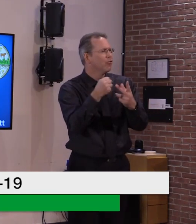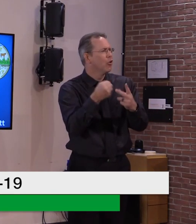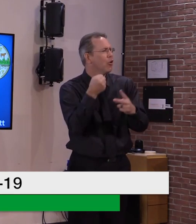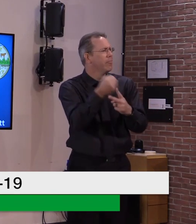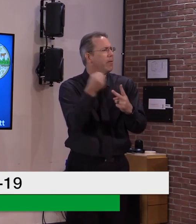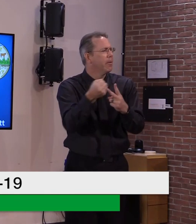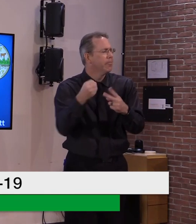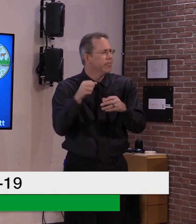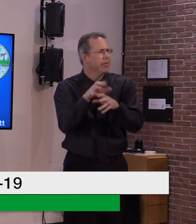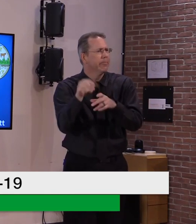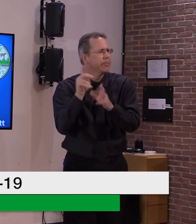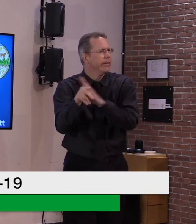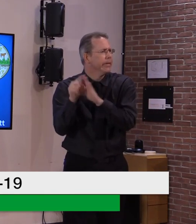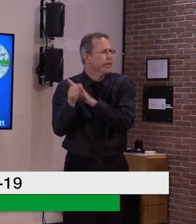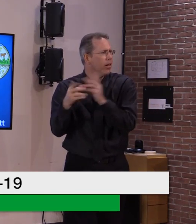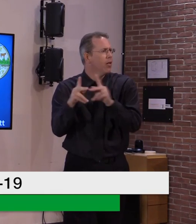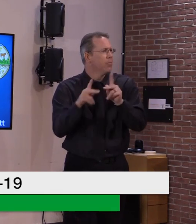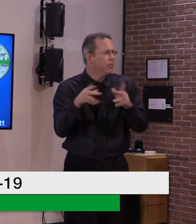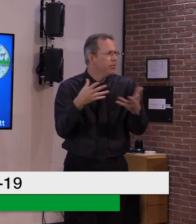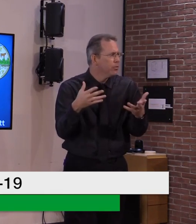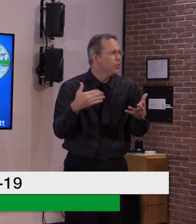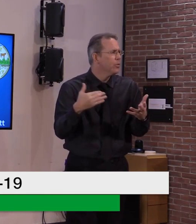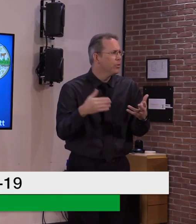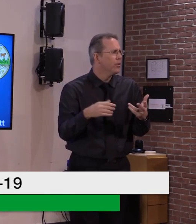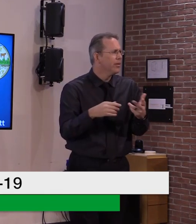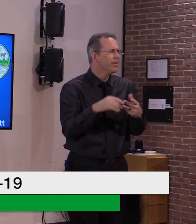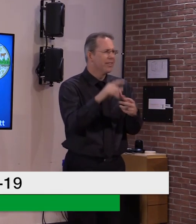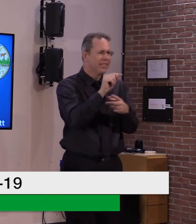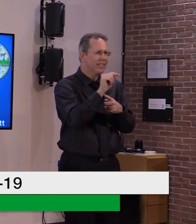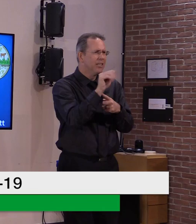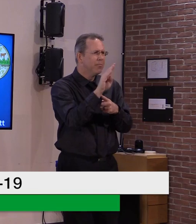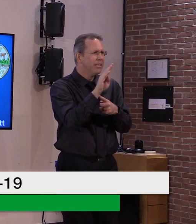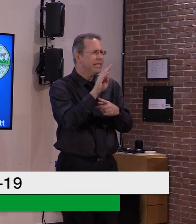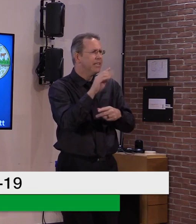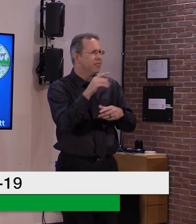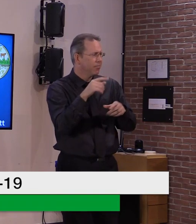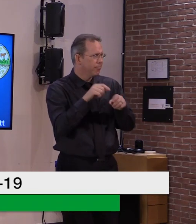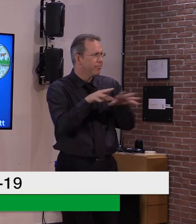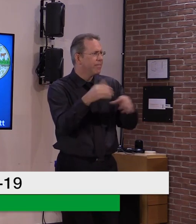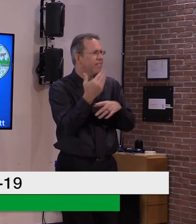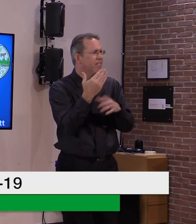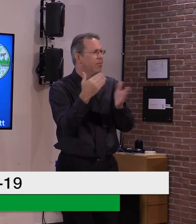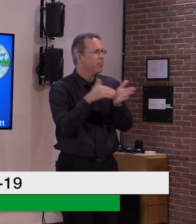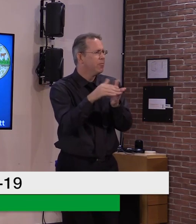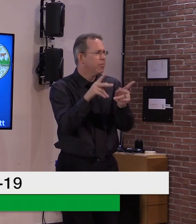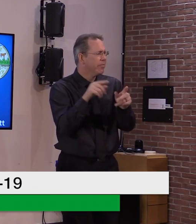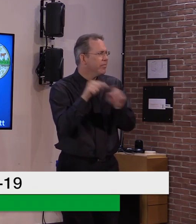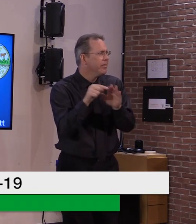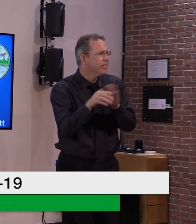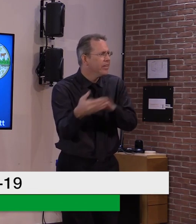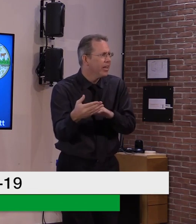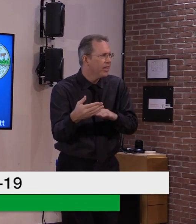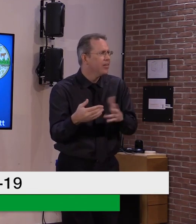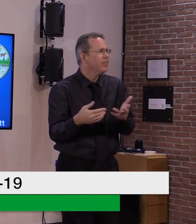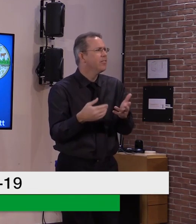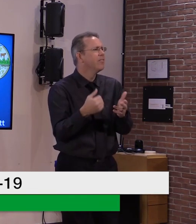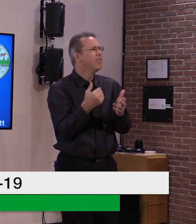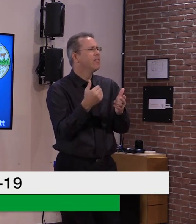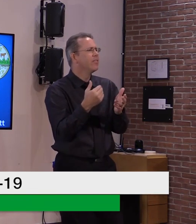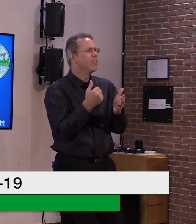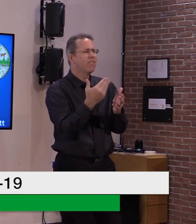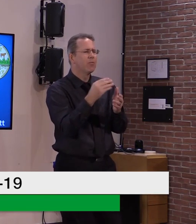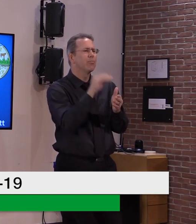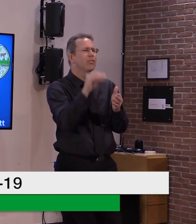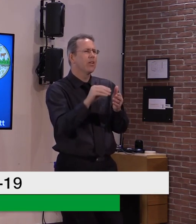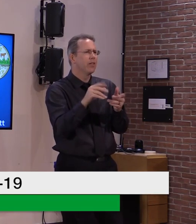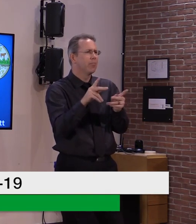cfr the mortality rate uh dropped precipitously uh since the outbreak of this virus uh